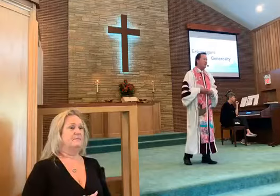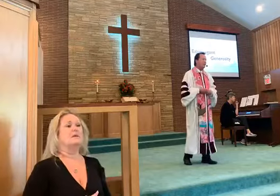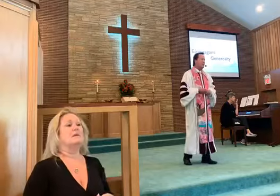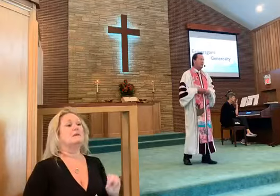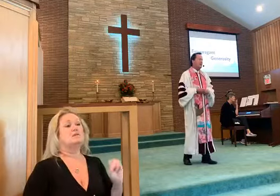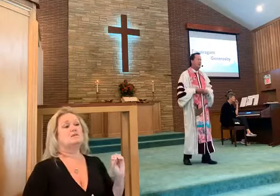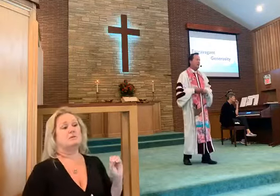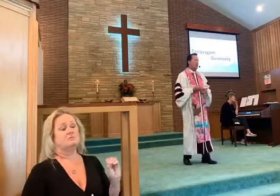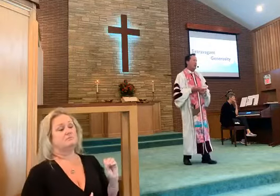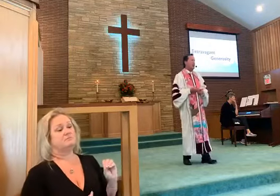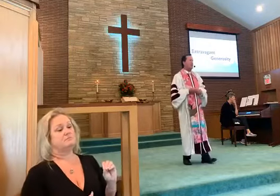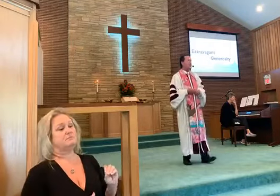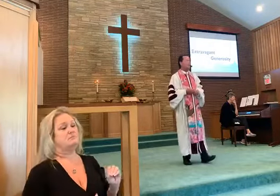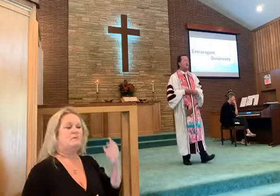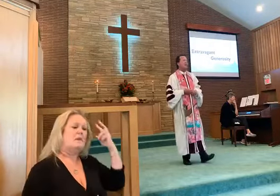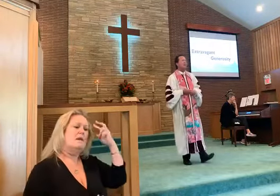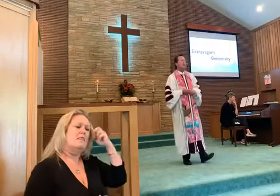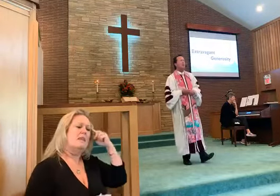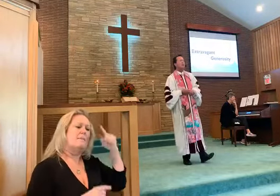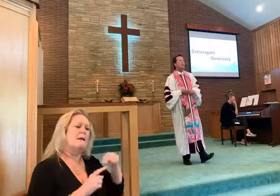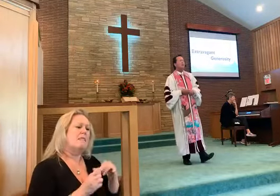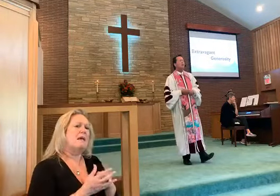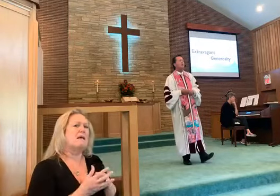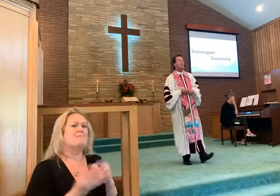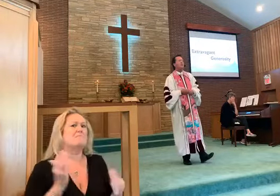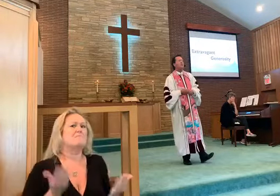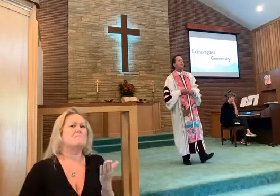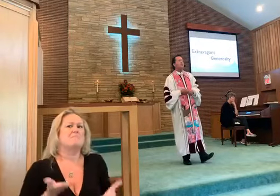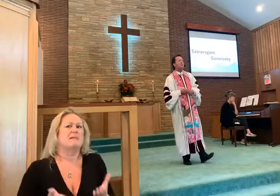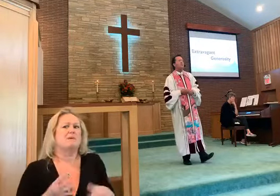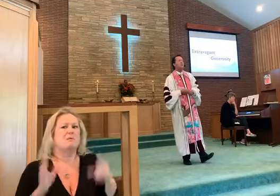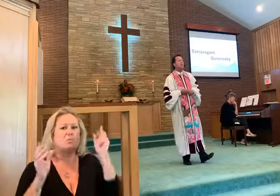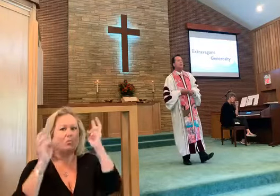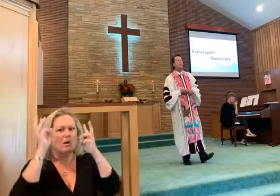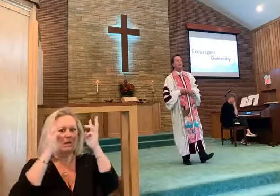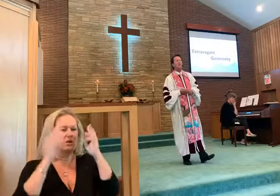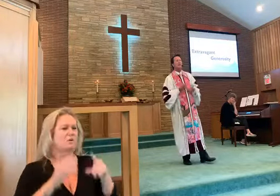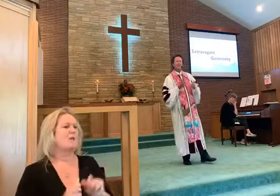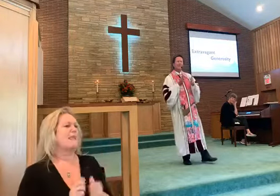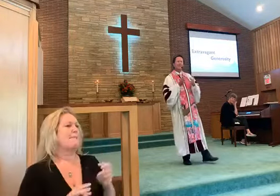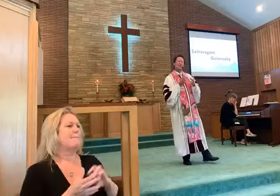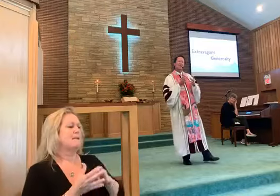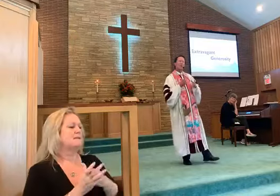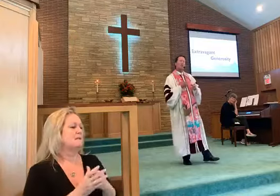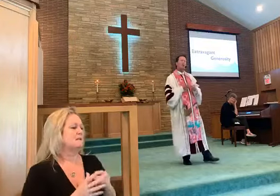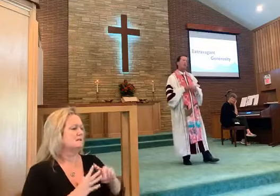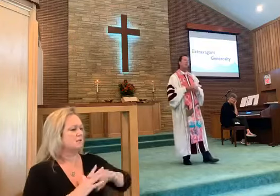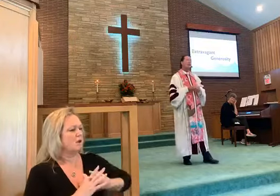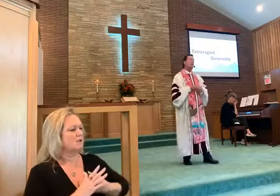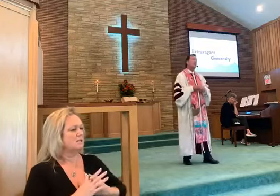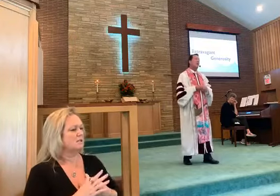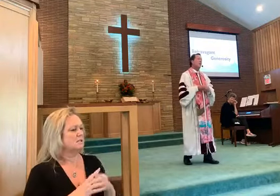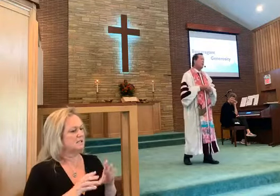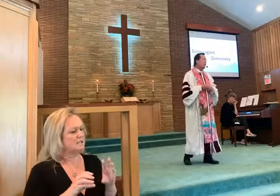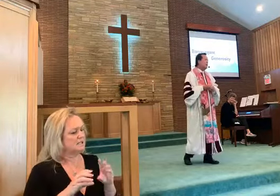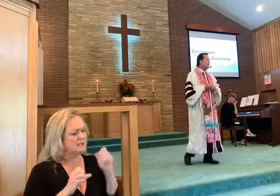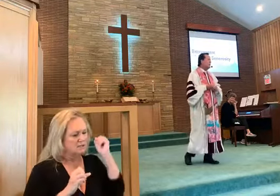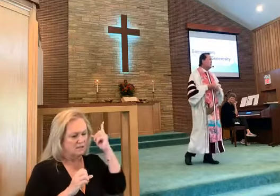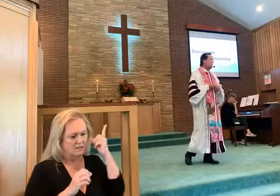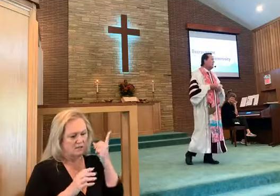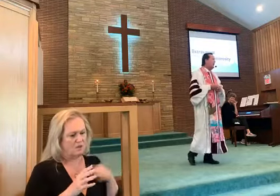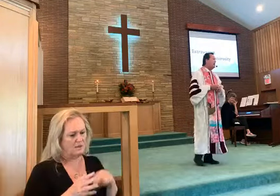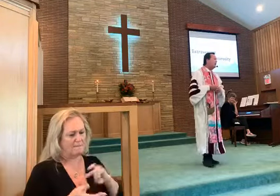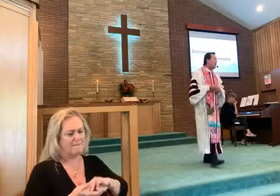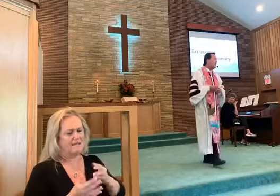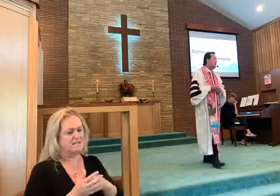So, as we think about that and perhaps wonder what that means, then perhaps we can begin to get a hold of what it means to